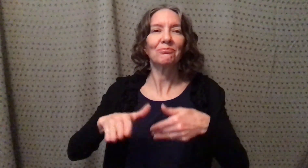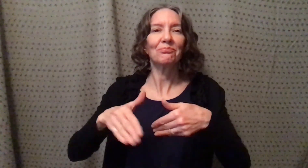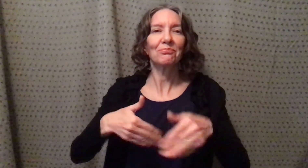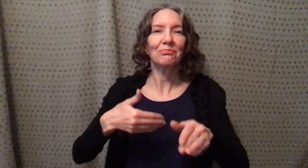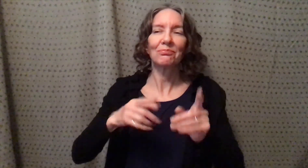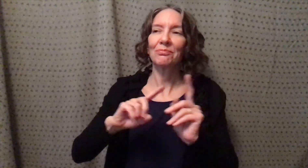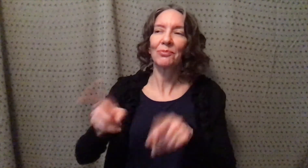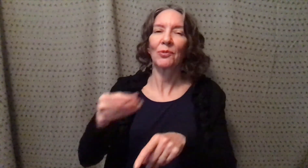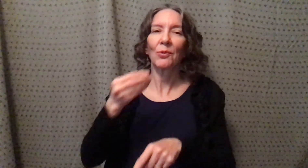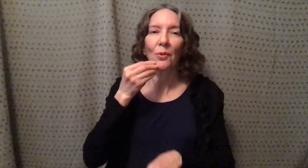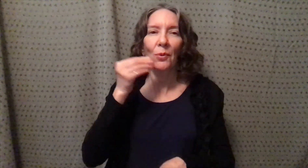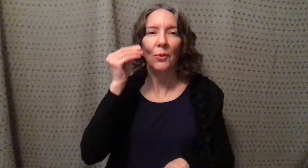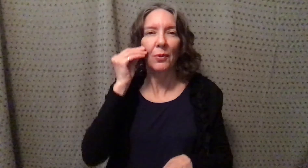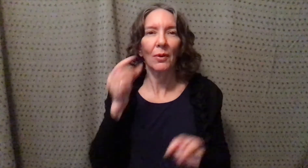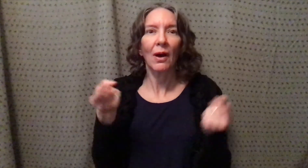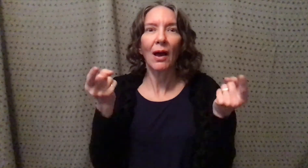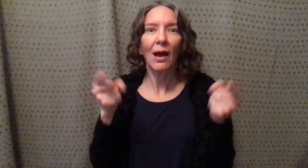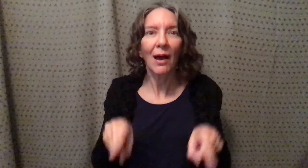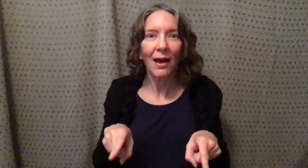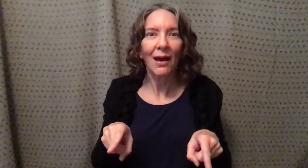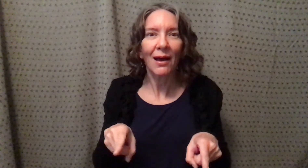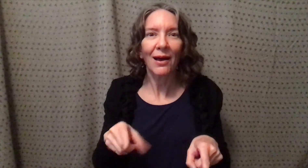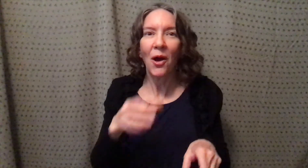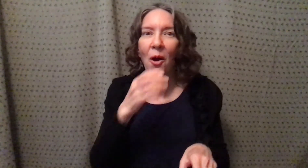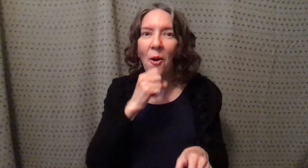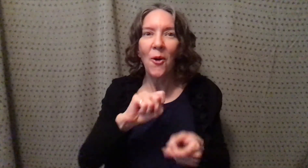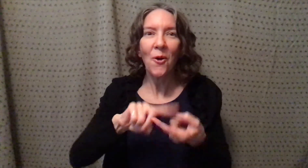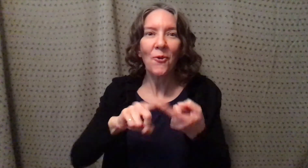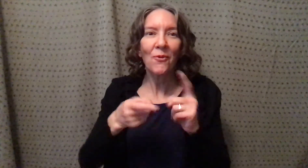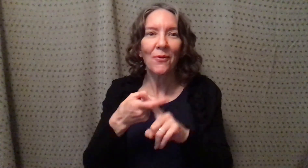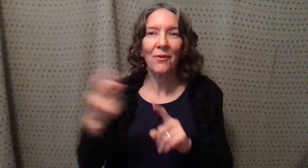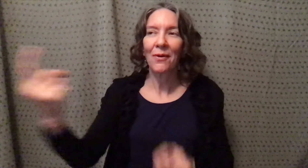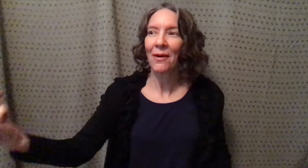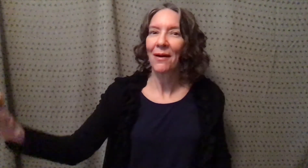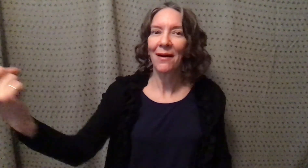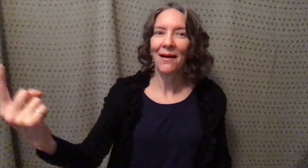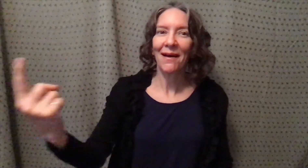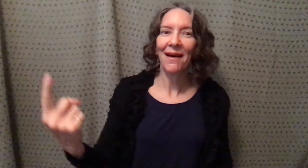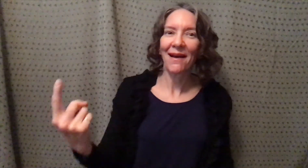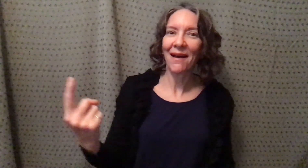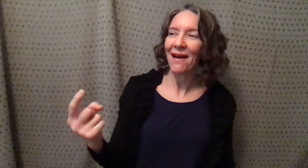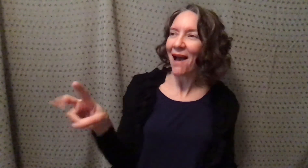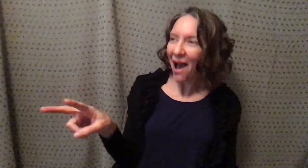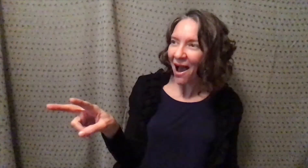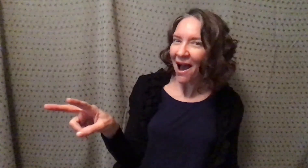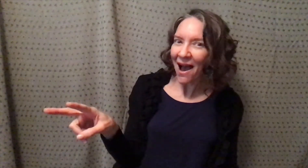Last night, I was walking home and I happened to see an old friend.